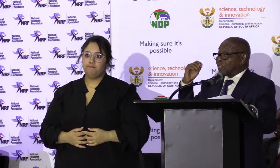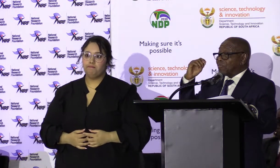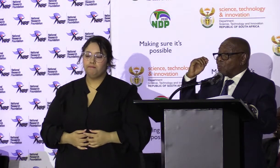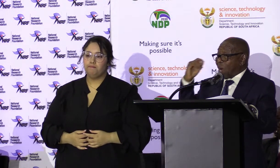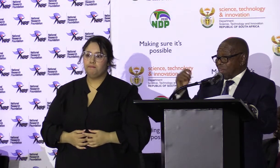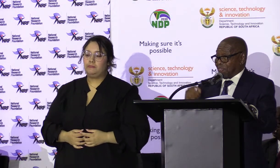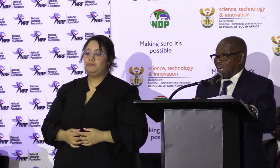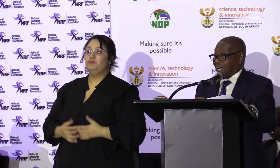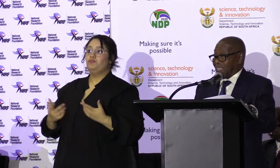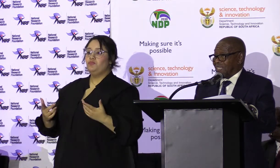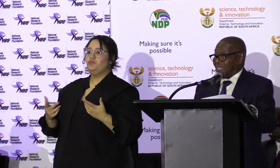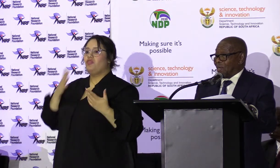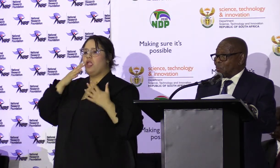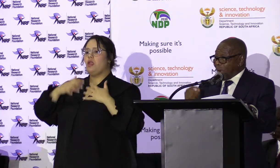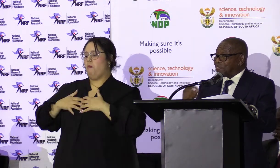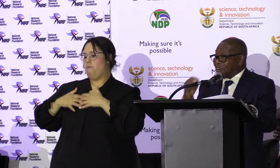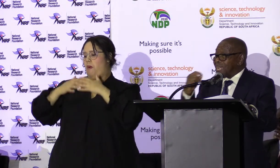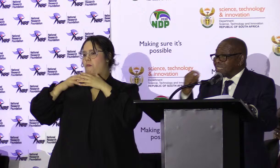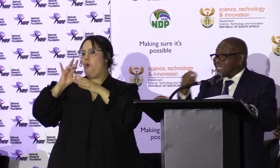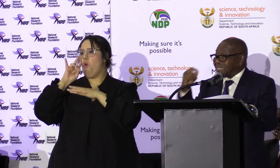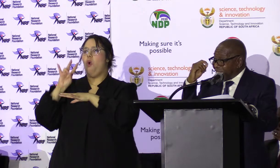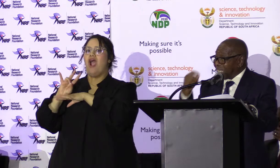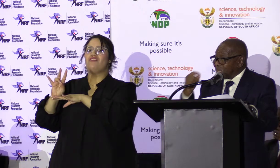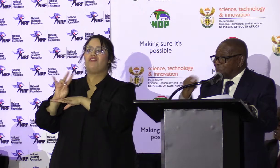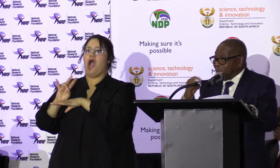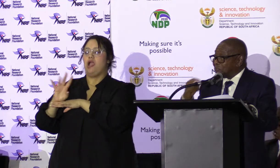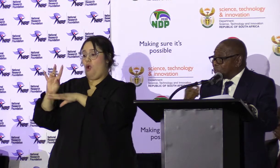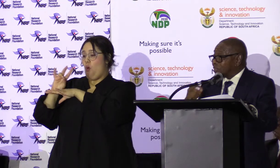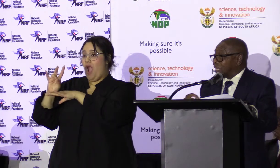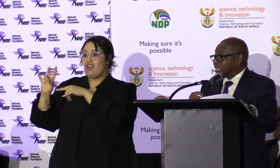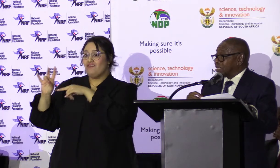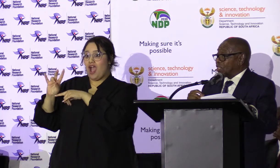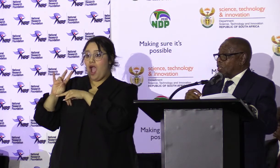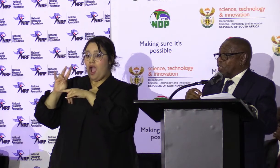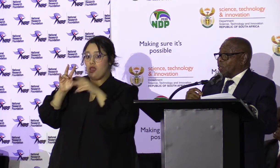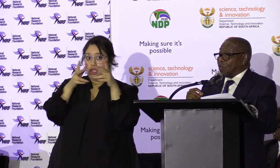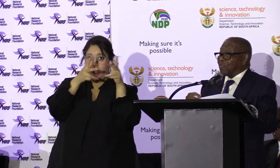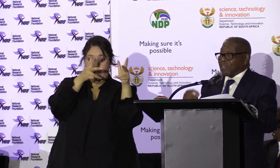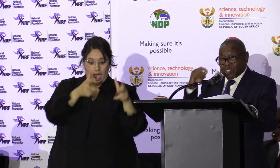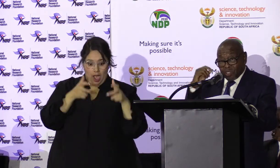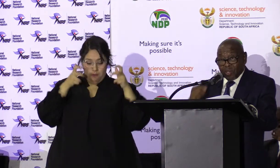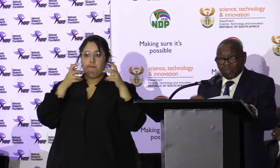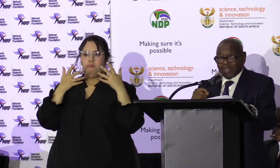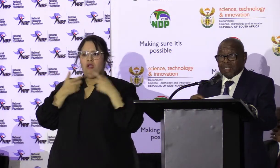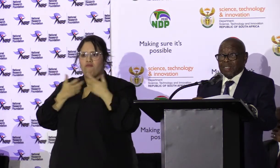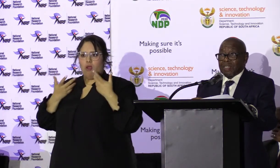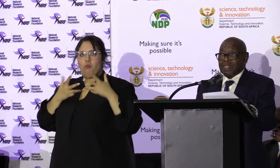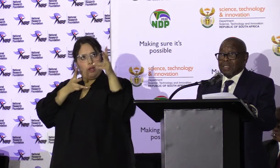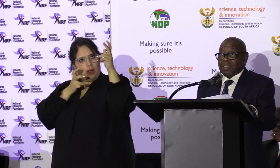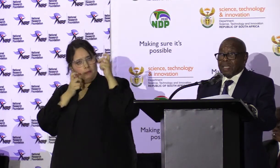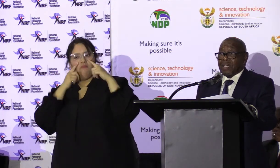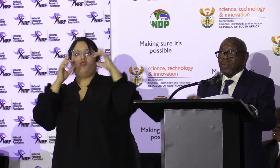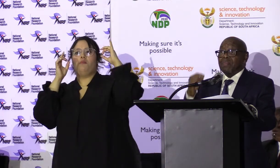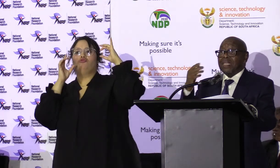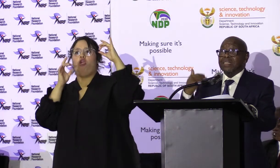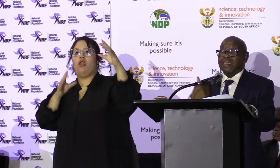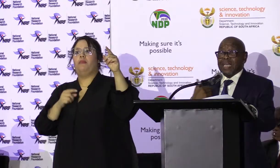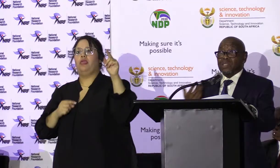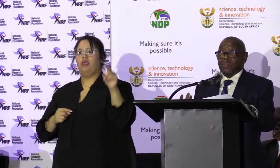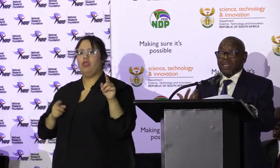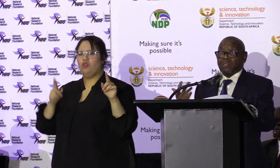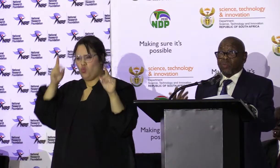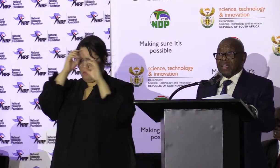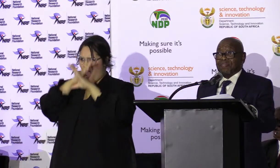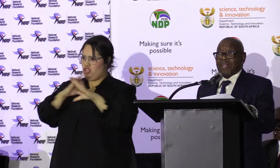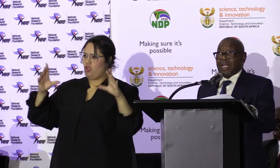The invention of the Wi-Fi. Wi-Fi is a direct byproduct of astronomy. Can you